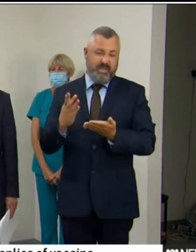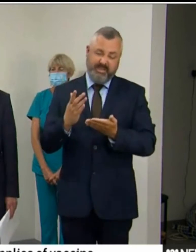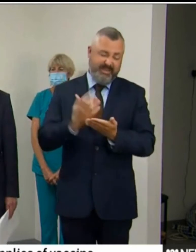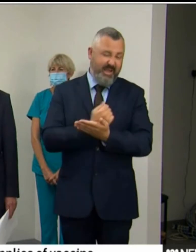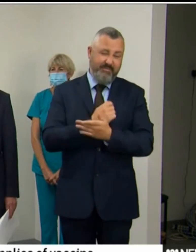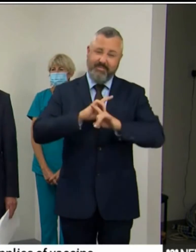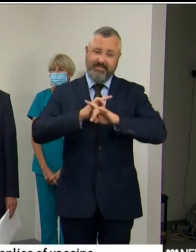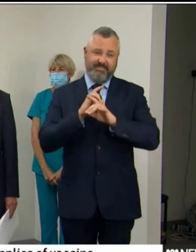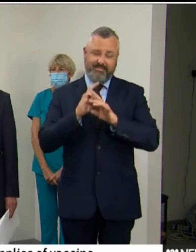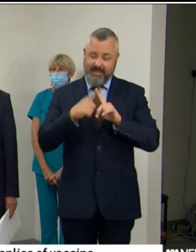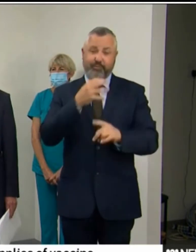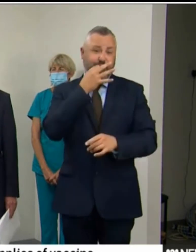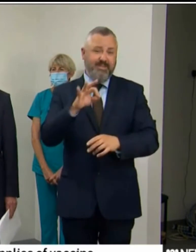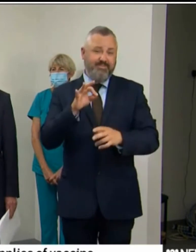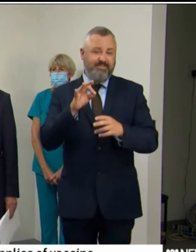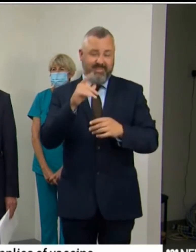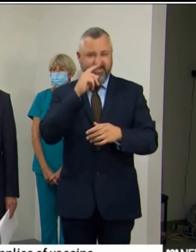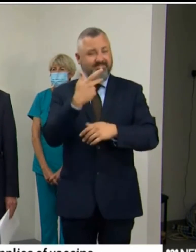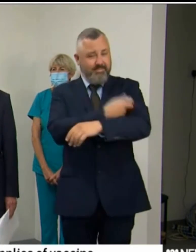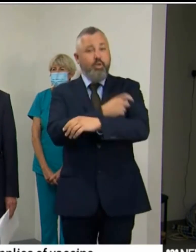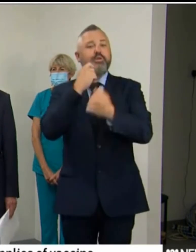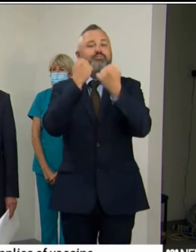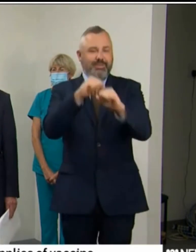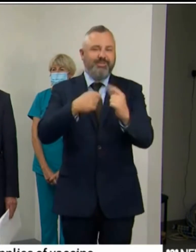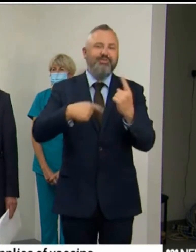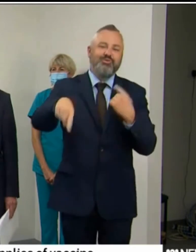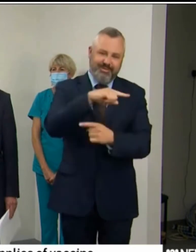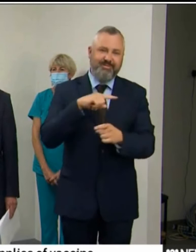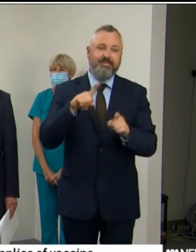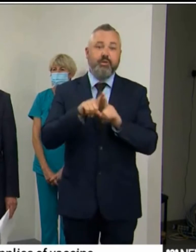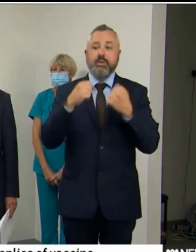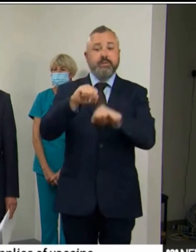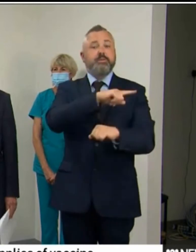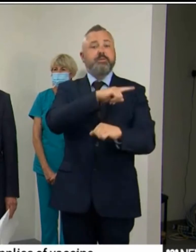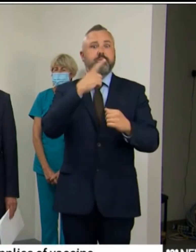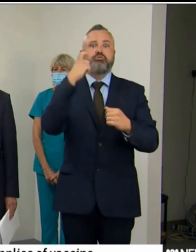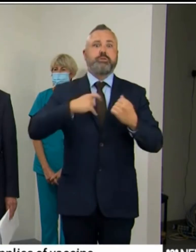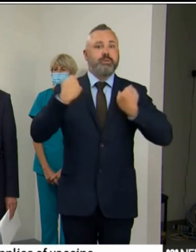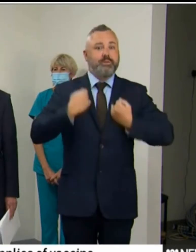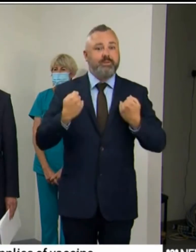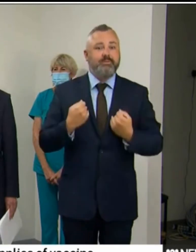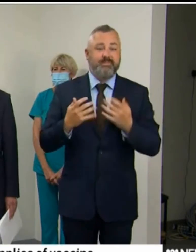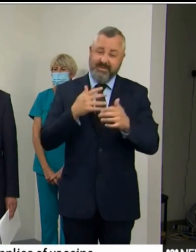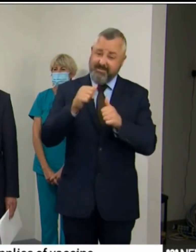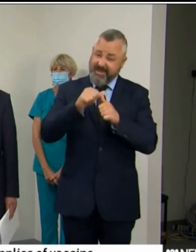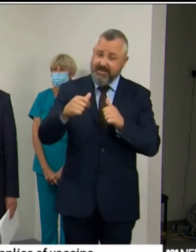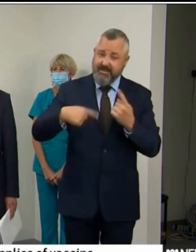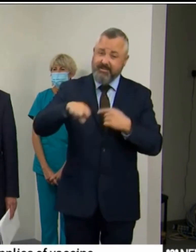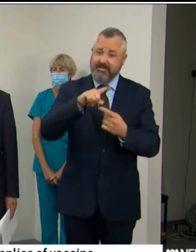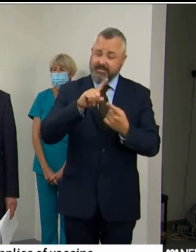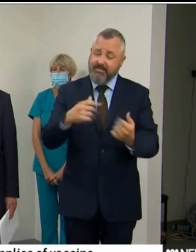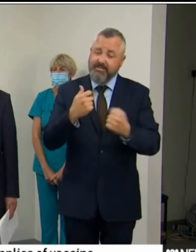free, it will prevent you from getting seriously ill, so it is in your interest to take it as soon as you